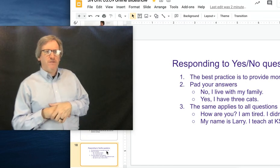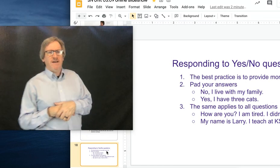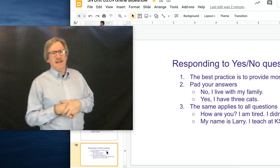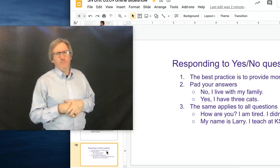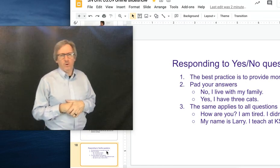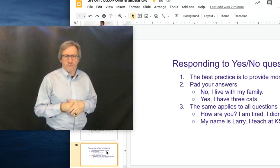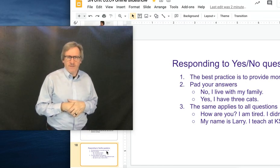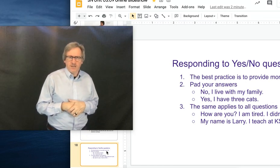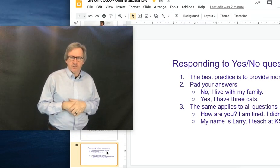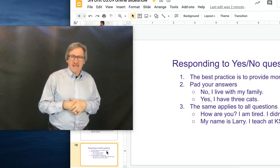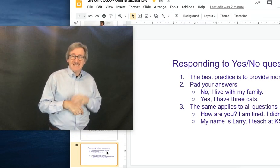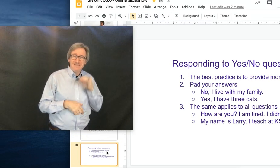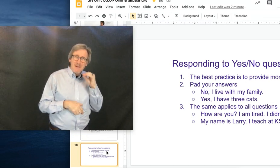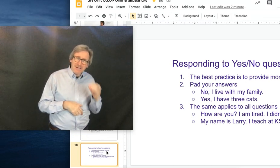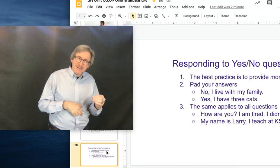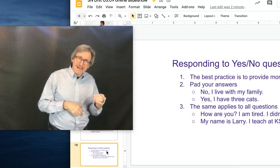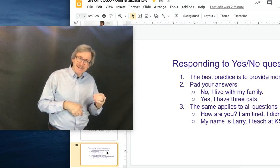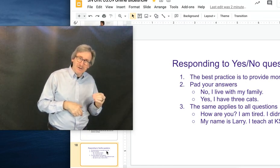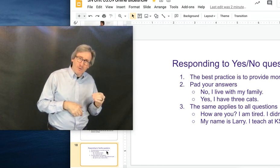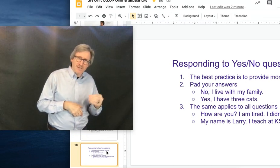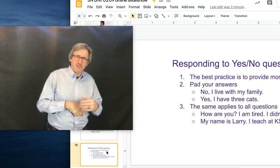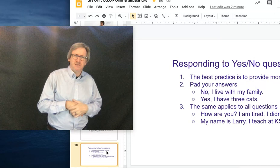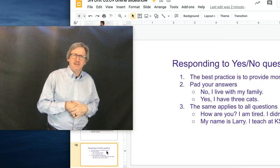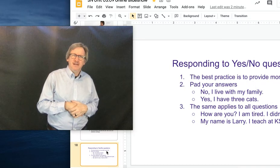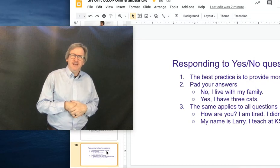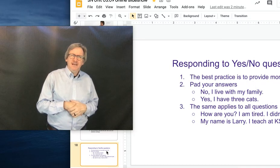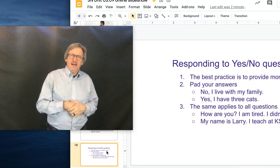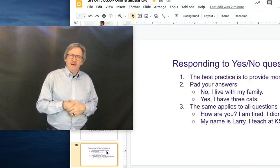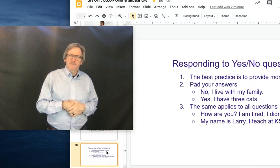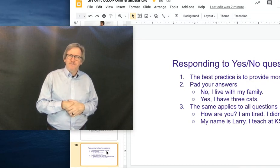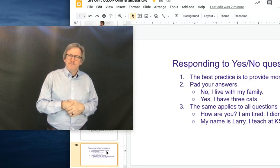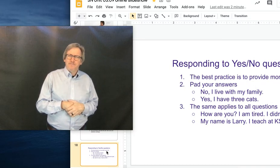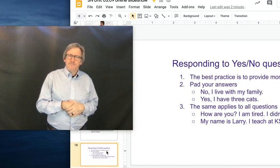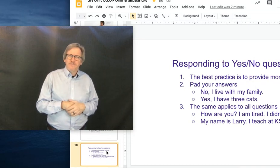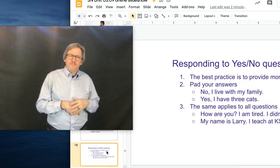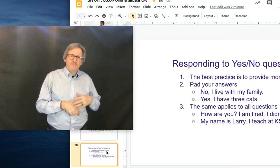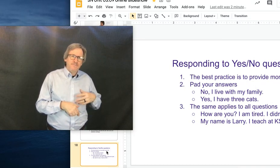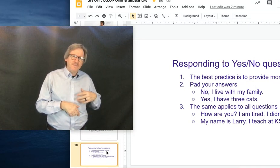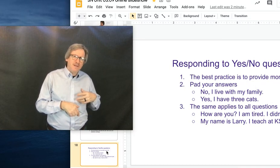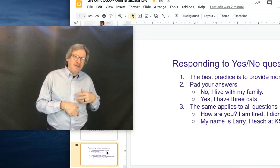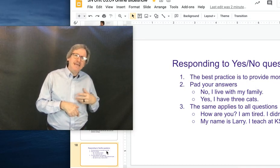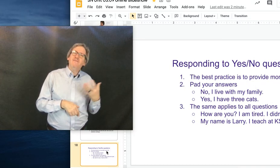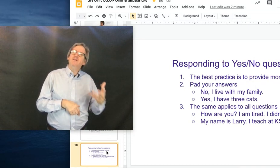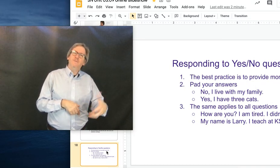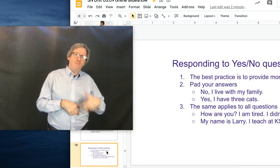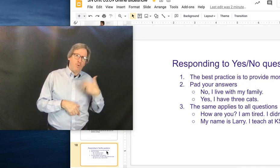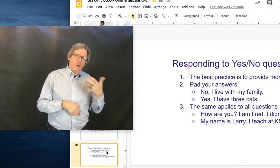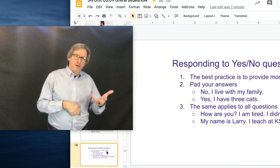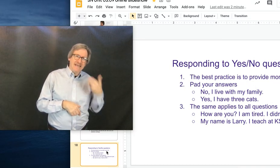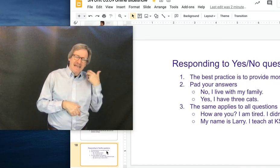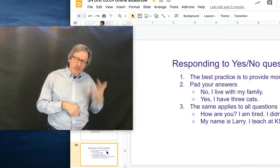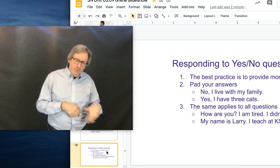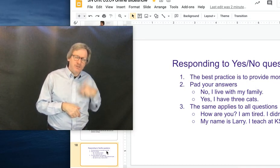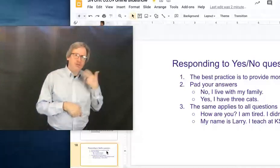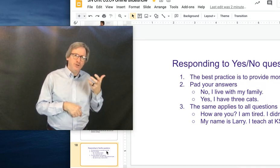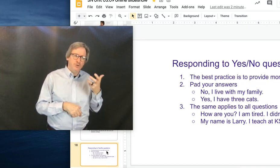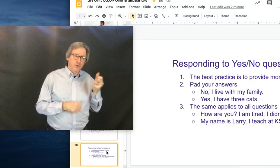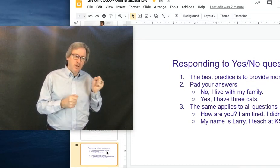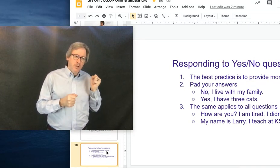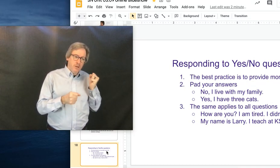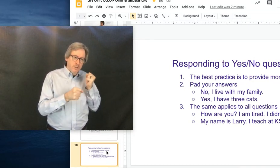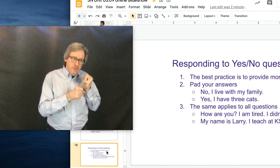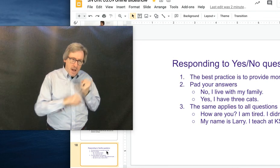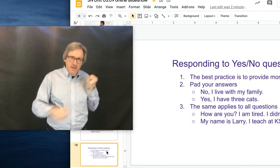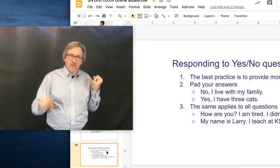of providing more information, especially yes/no questions. Um, give a little bit more. Get used